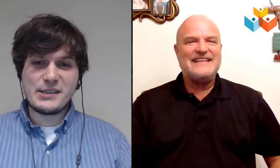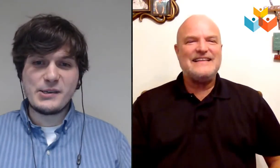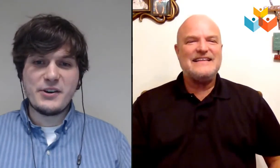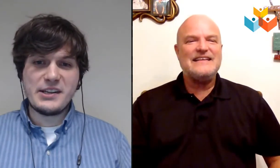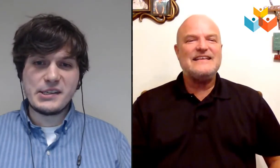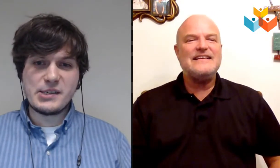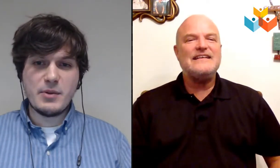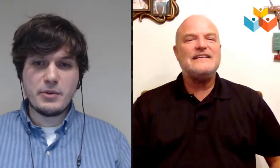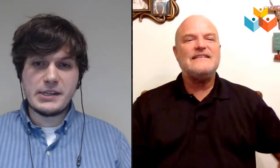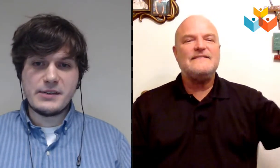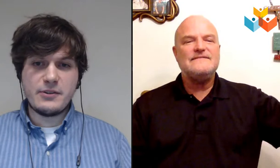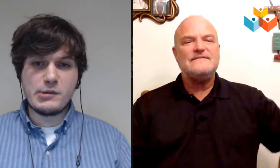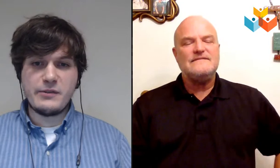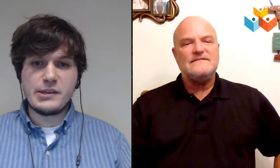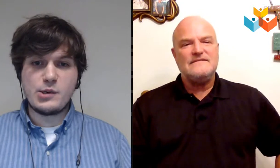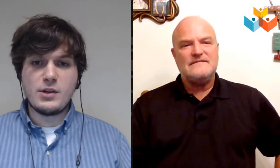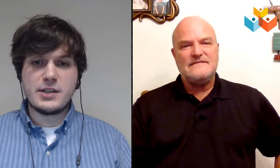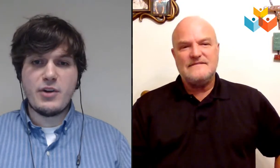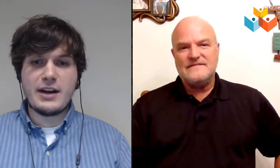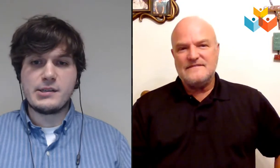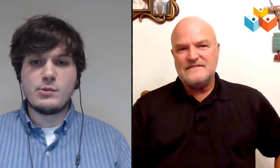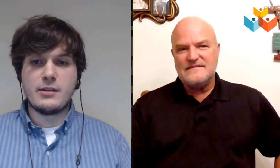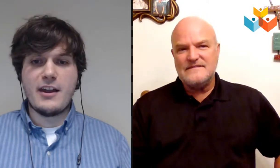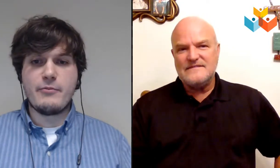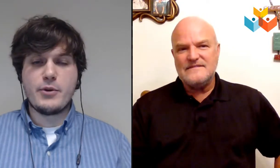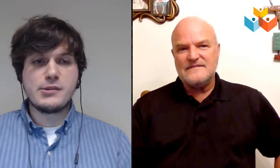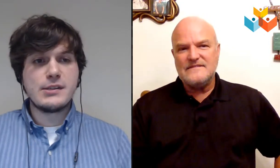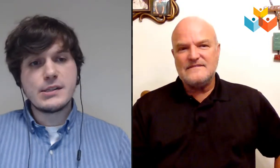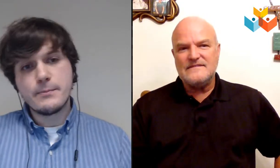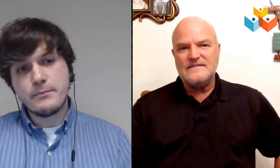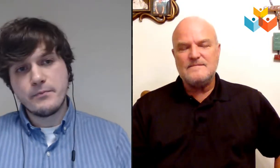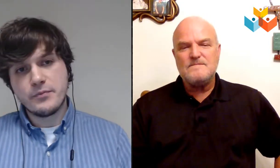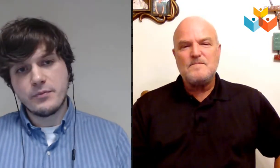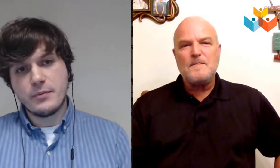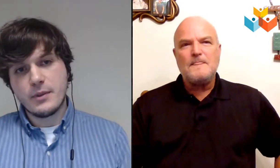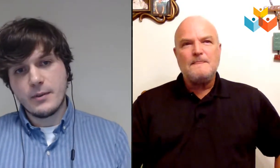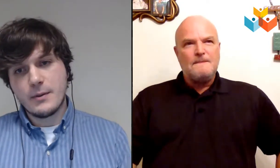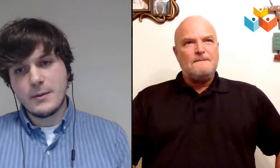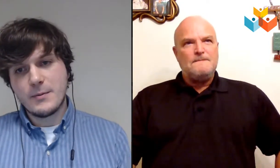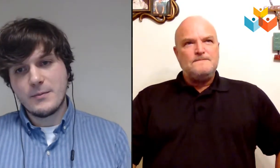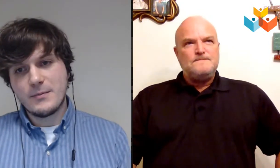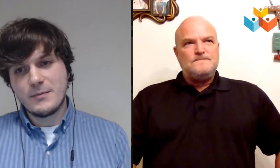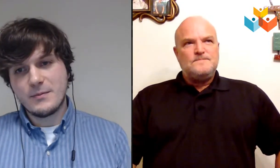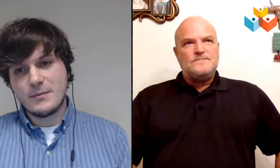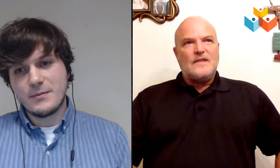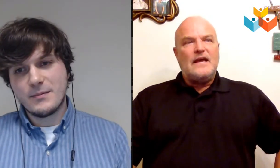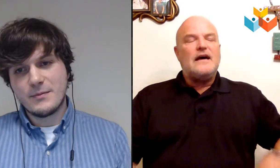Jennifer asks, is there any system in place for those of us who want to practice with live persons?